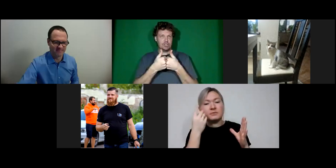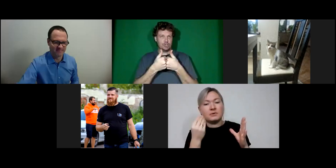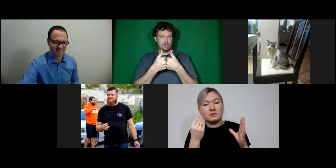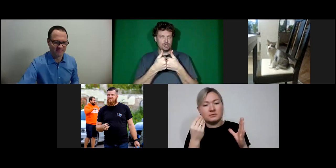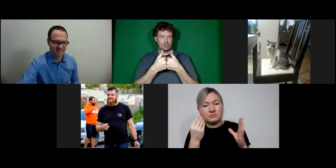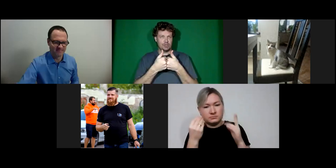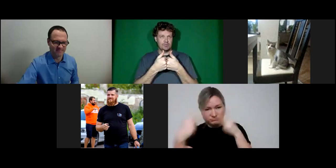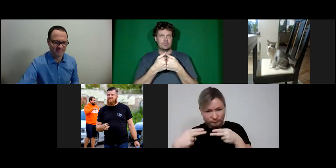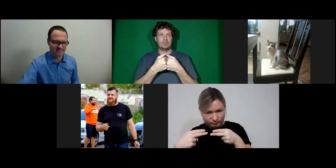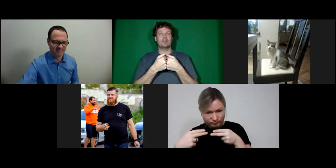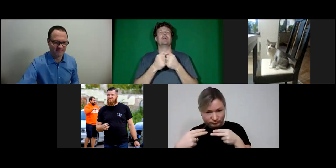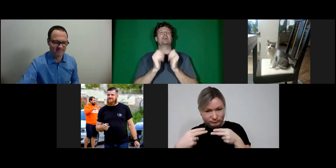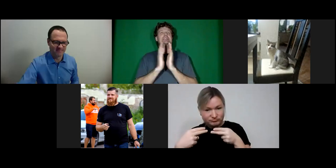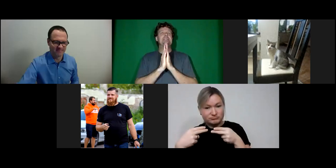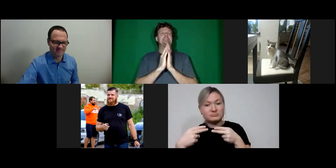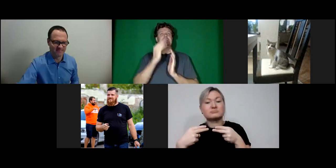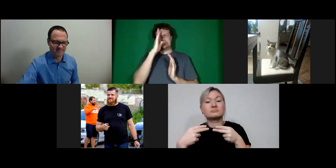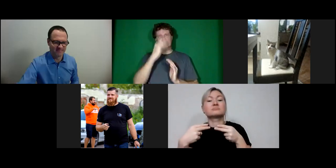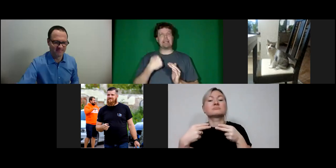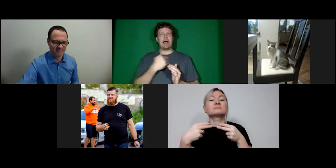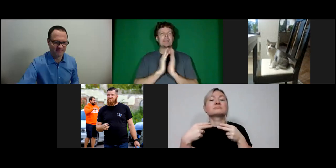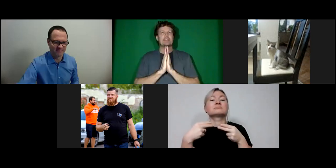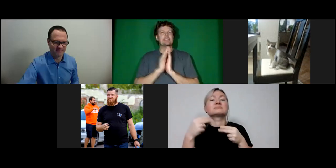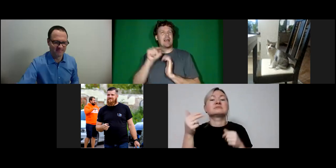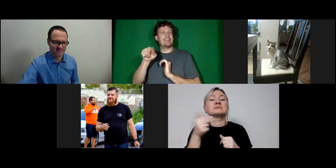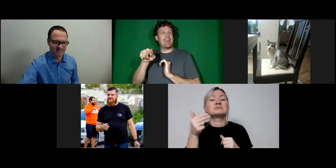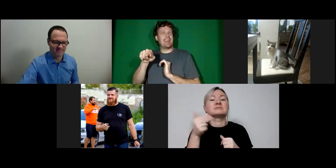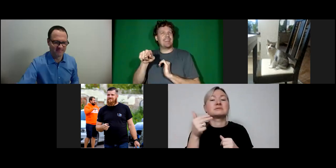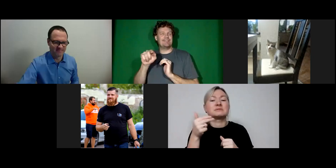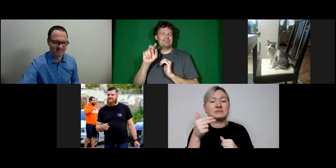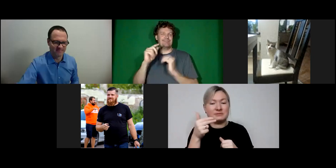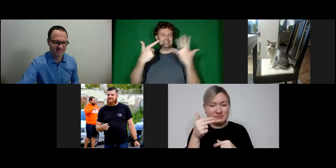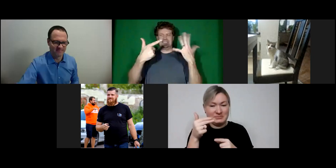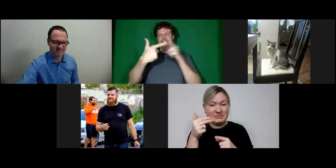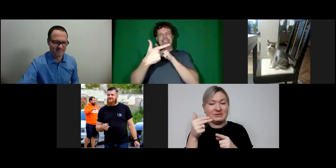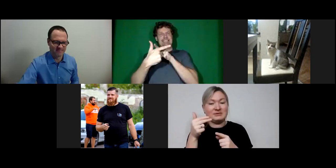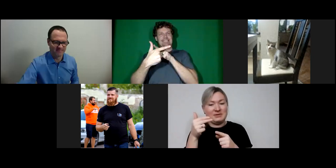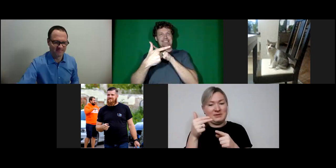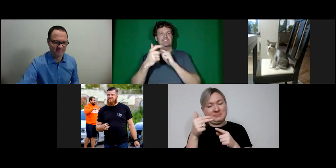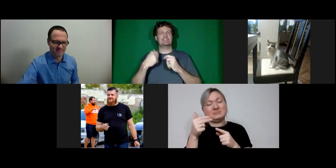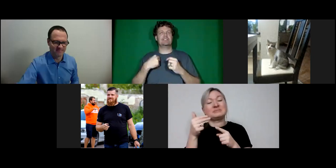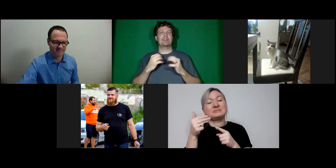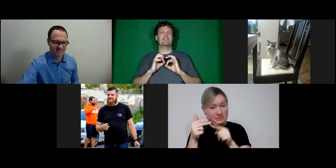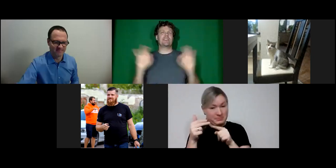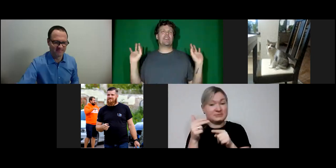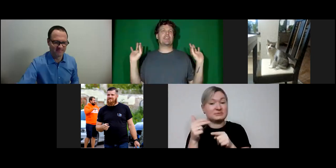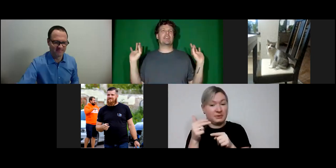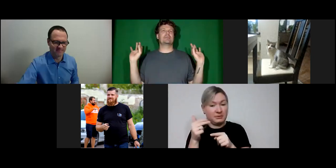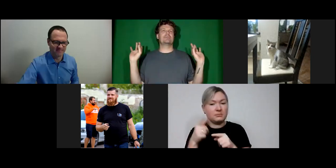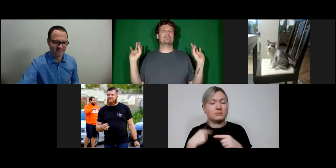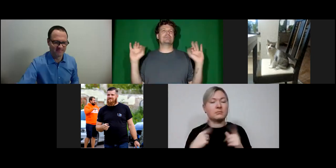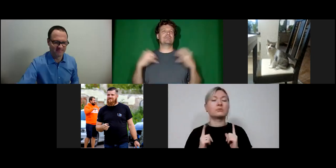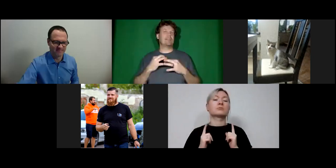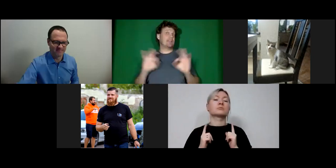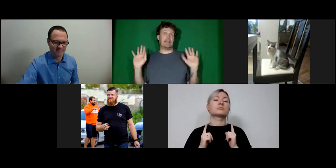training, then the match day, and then on Sunday, on the seventh day,